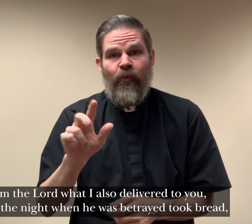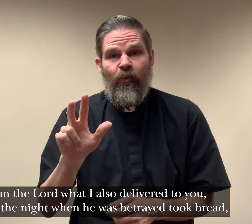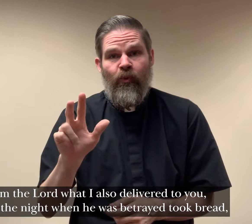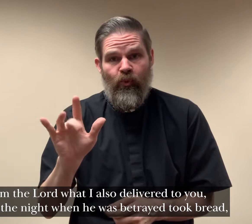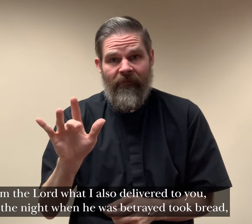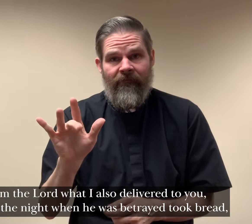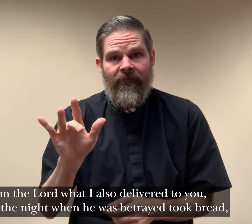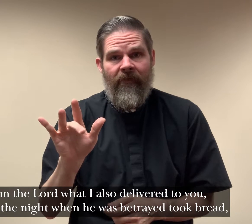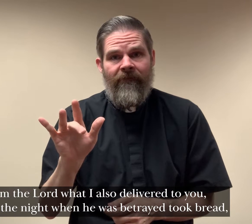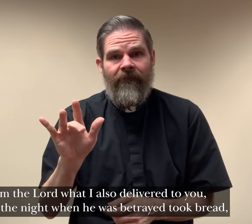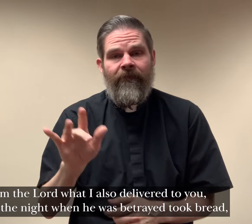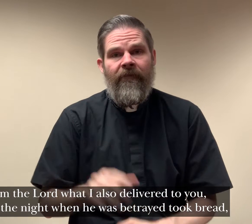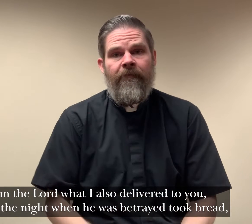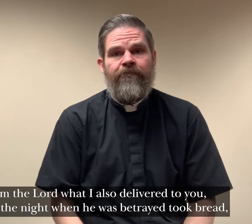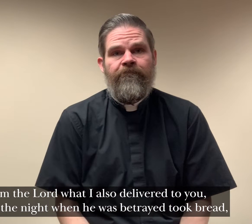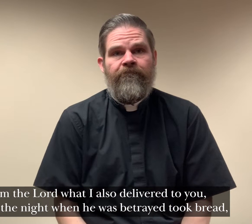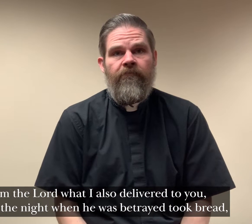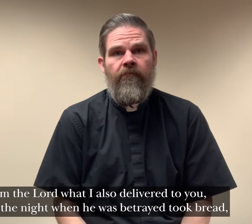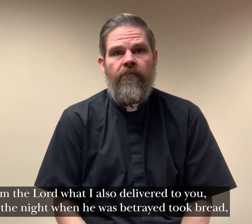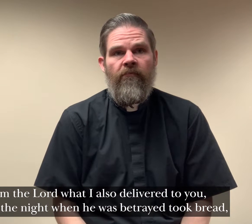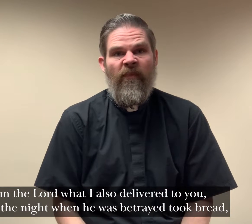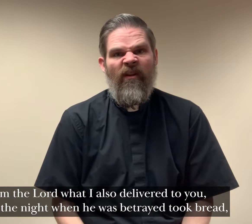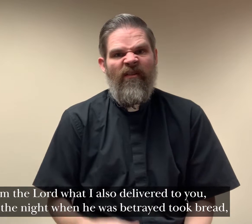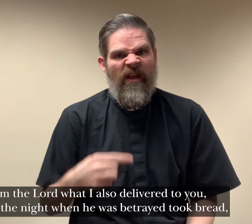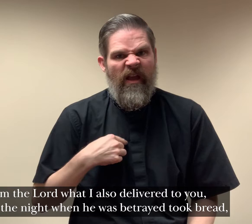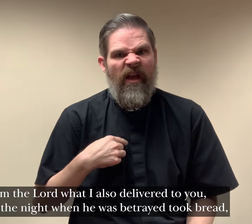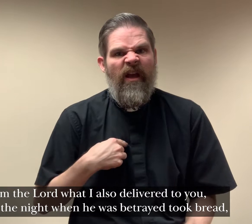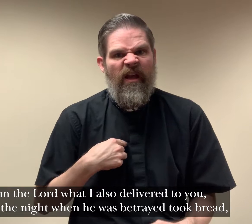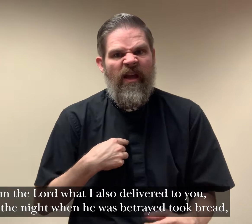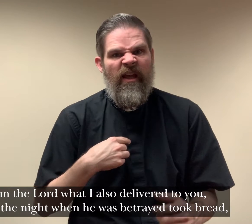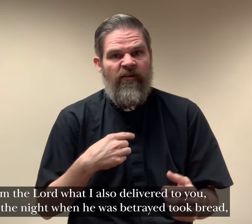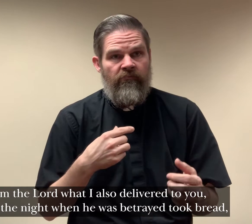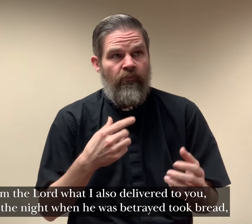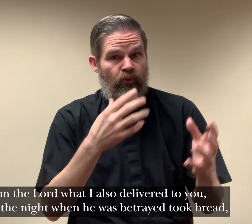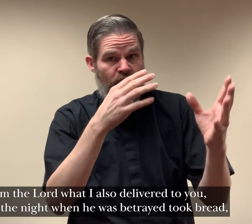that the Lord Jesus, on the night he was betrayed, took bread.